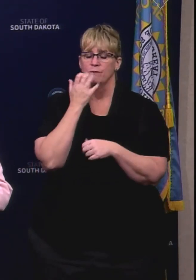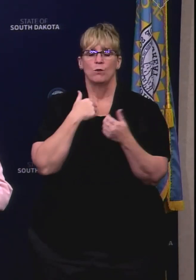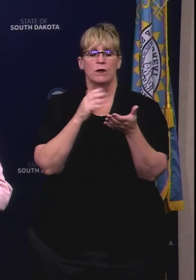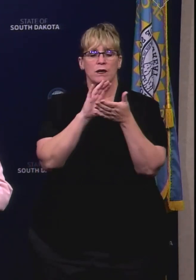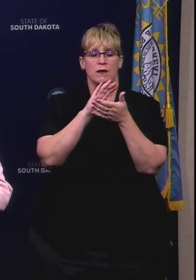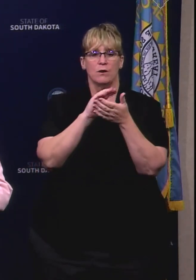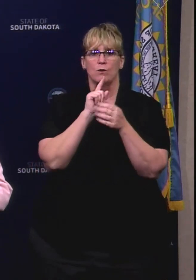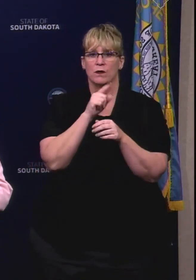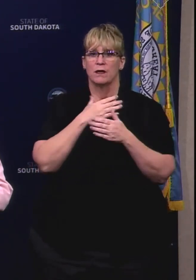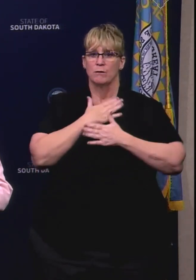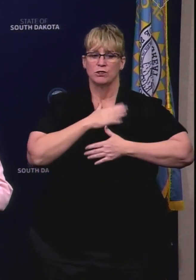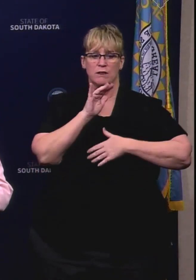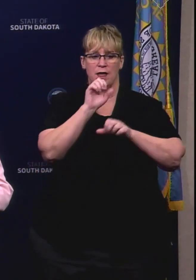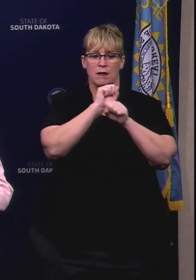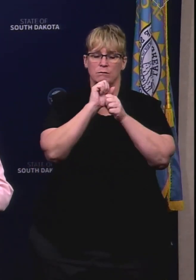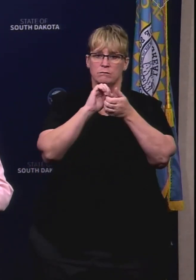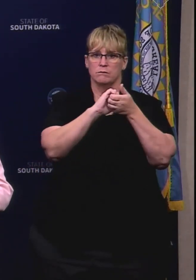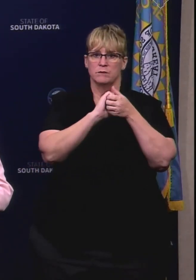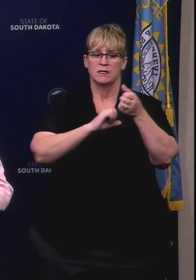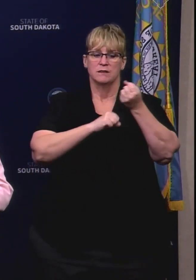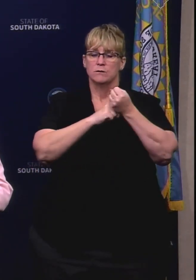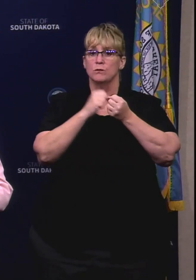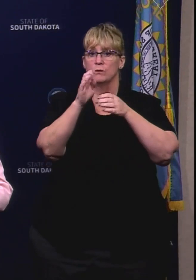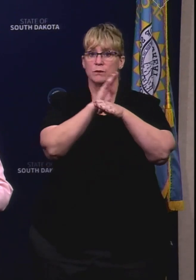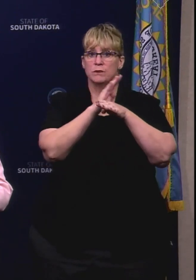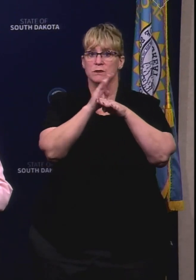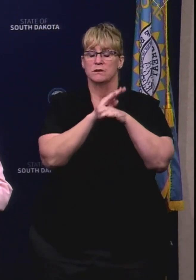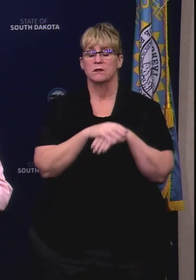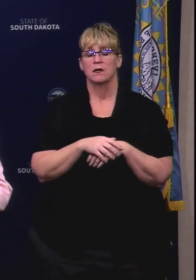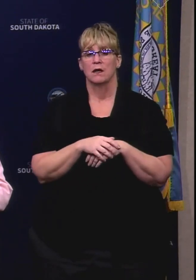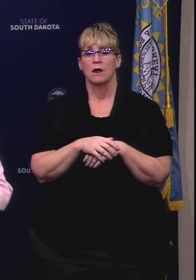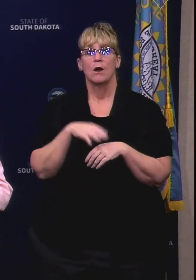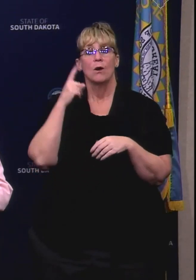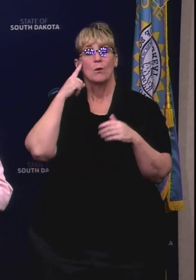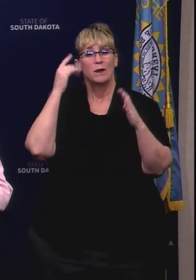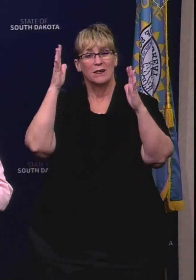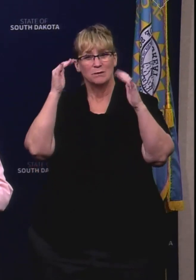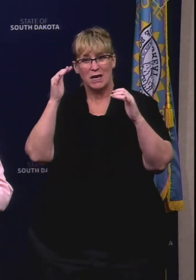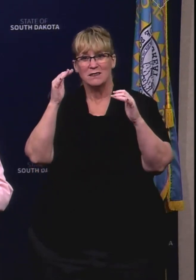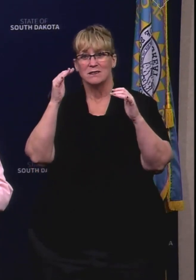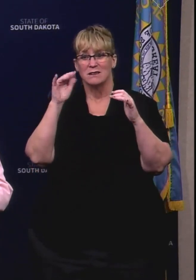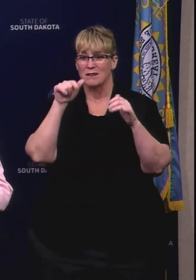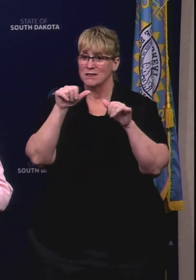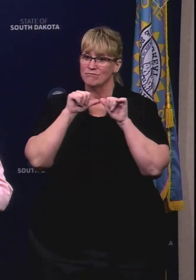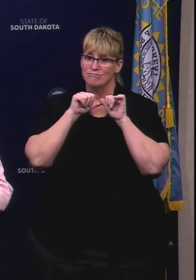that partnership so that we can continue to support businesses. We expect to have to do this for some